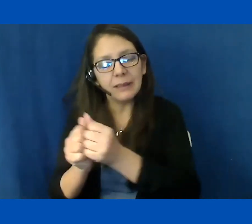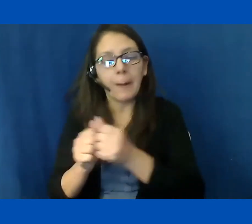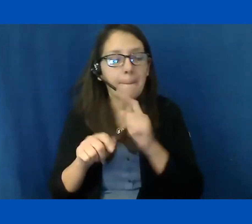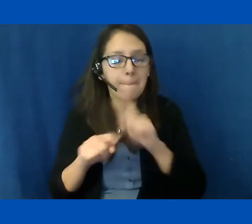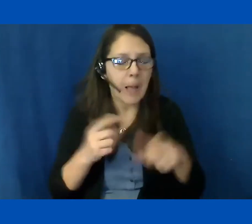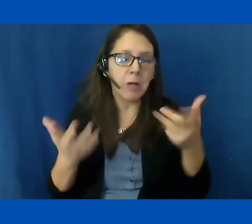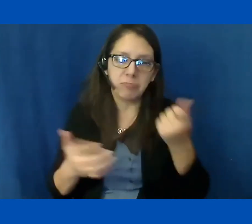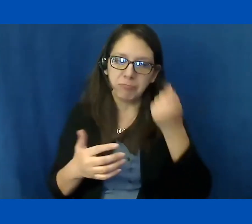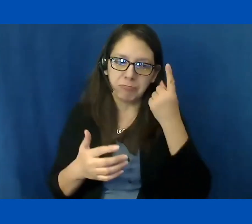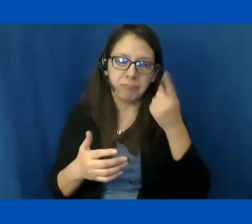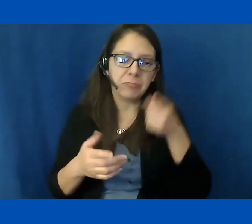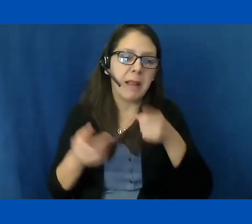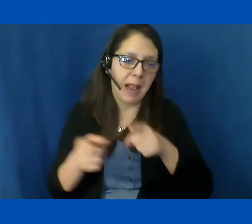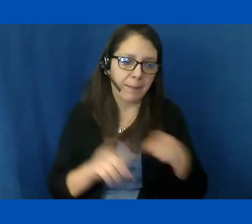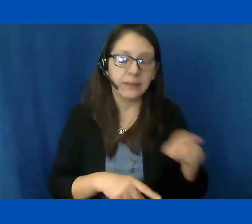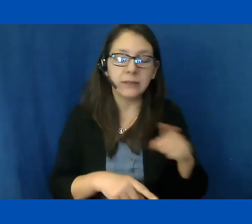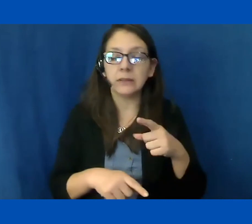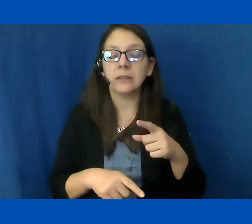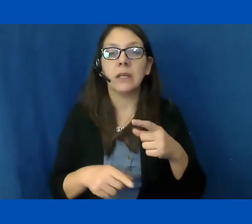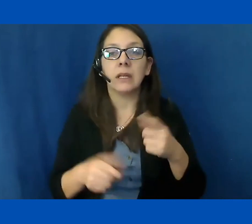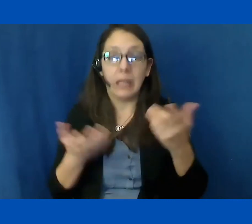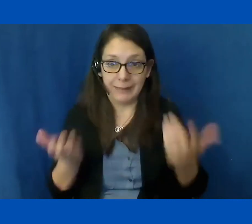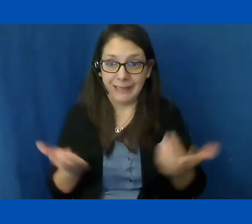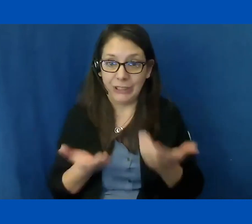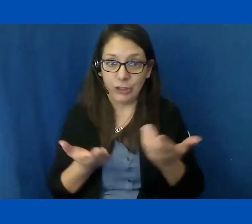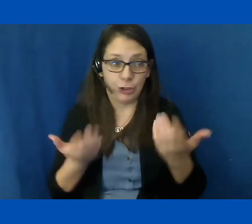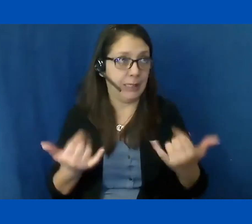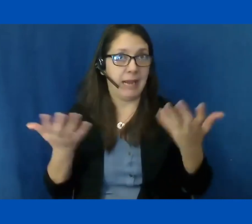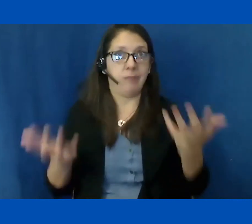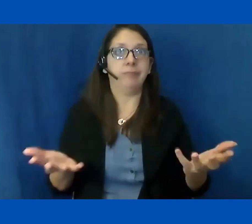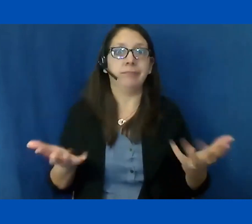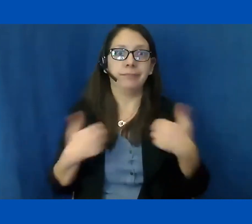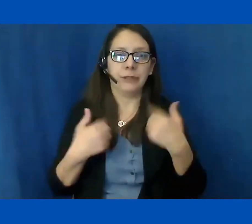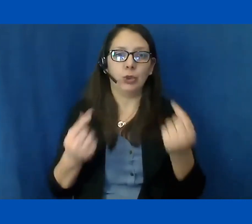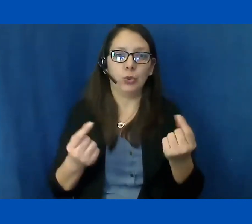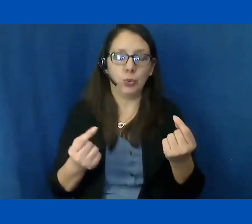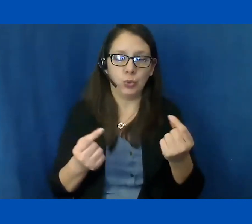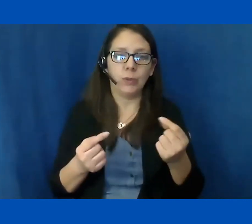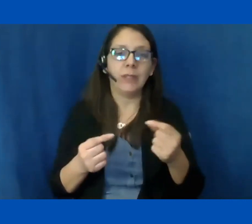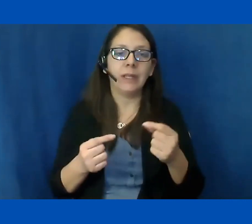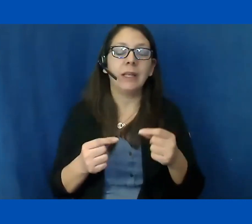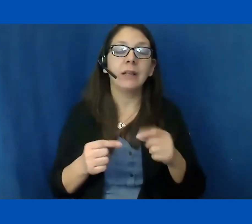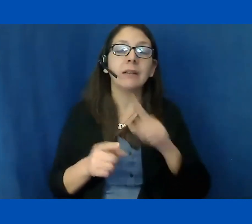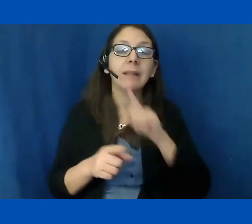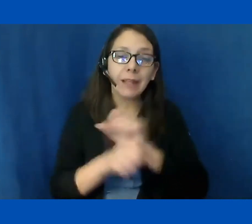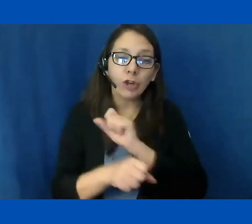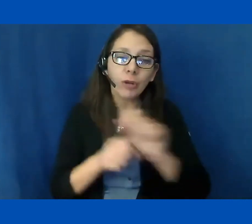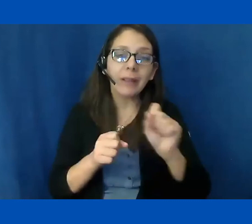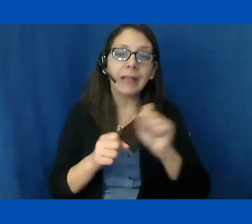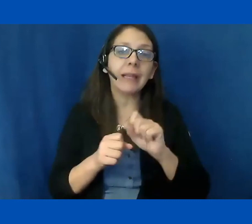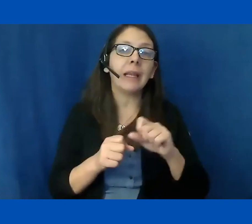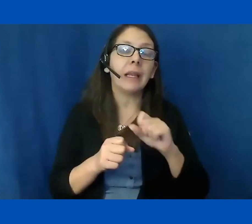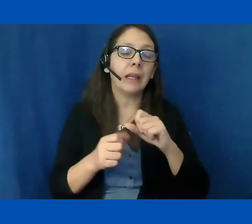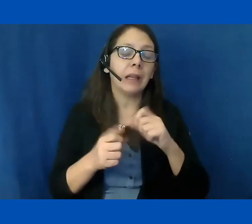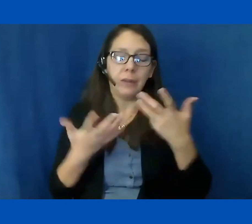was like, okay, we're here. What can we do? So it took literally a whole team of people.